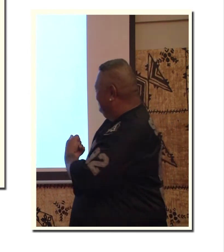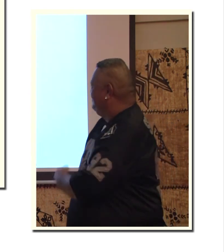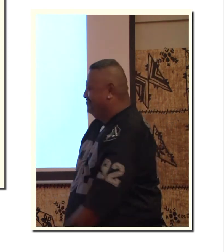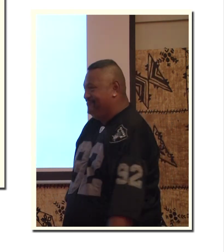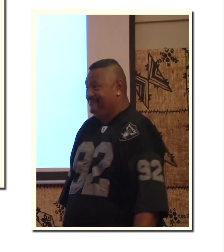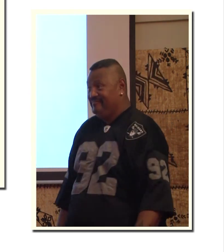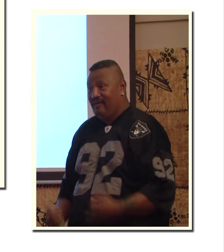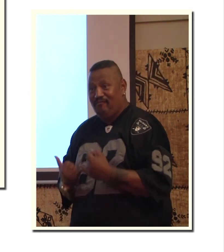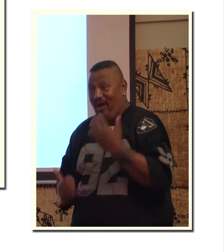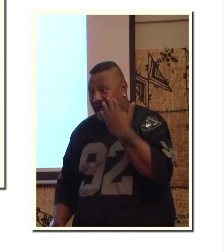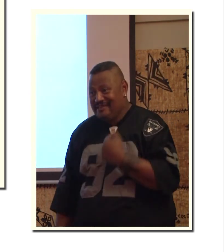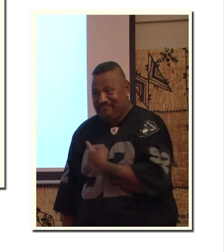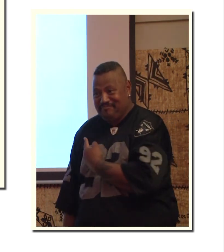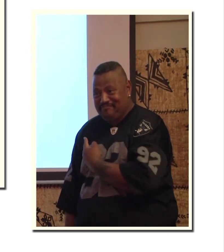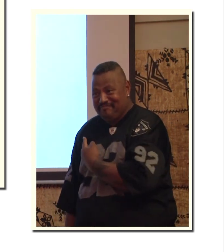say?